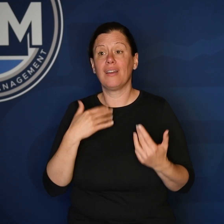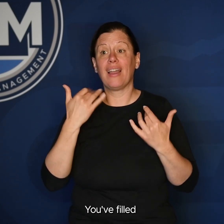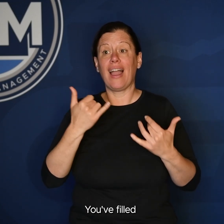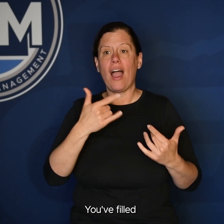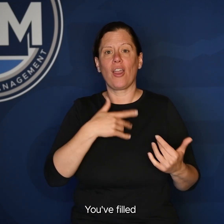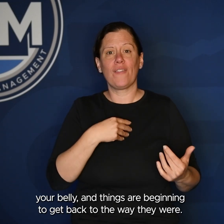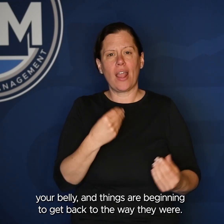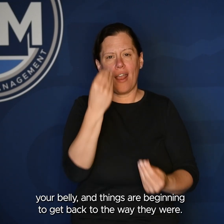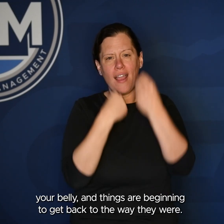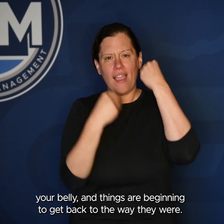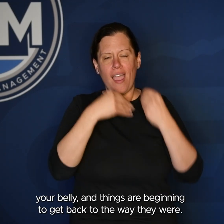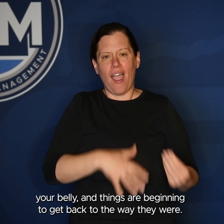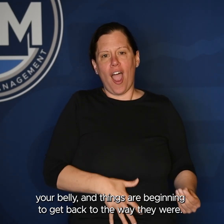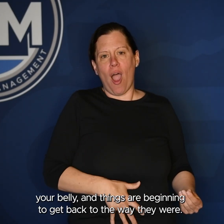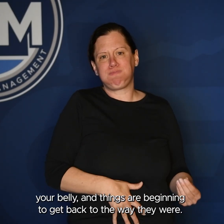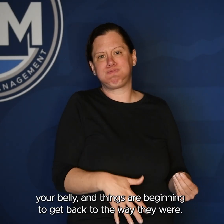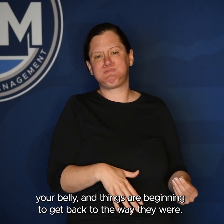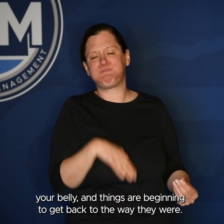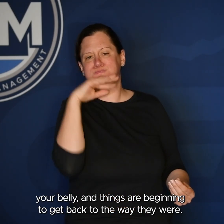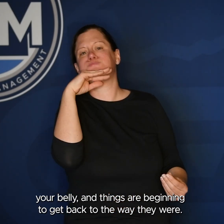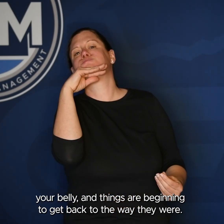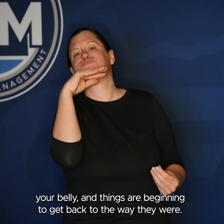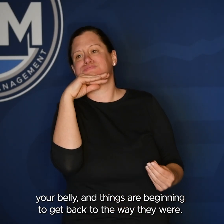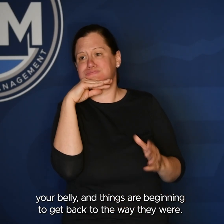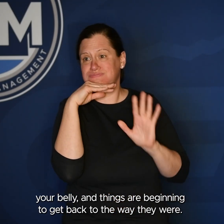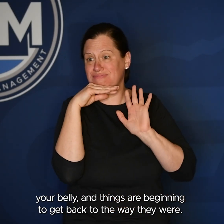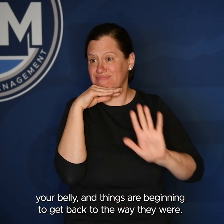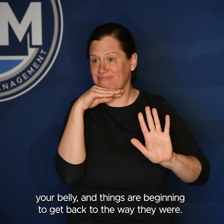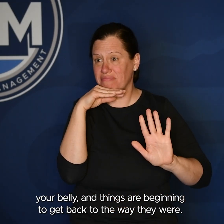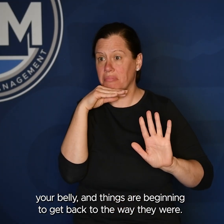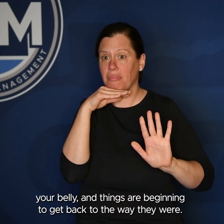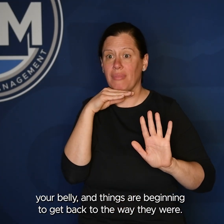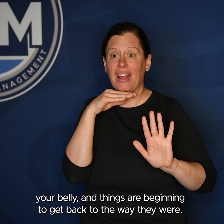You've filled your belly, and things are beginning to get back to the way they were.